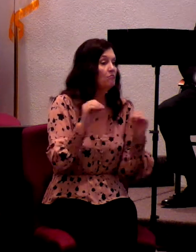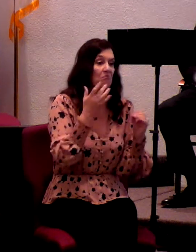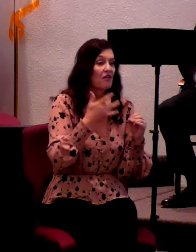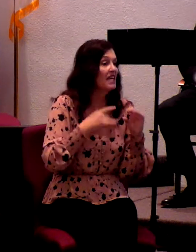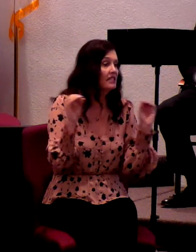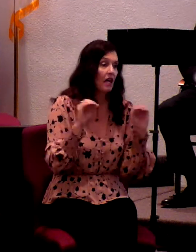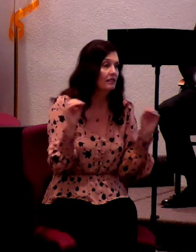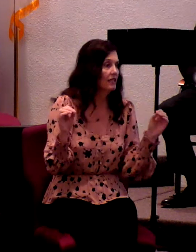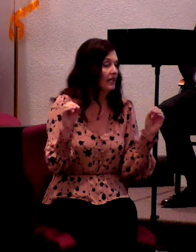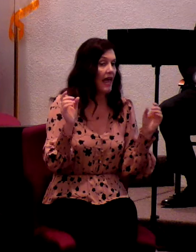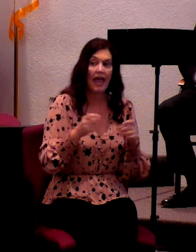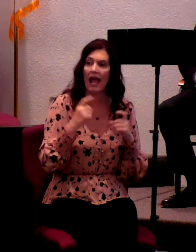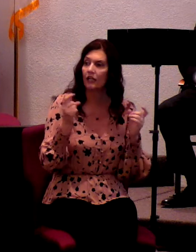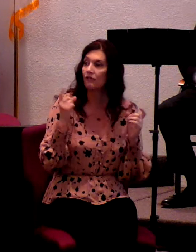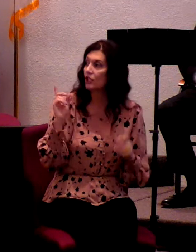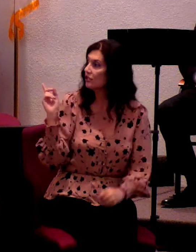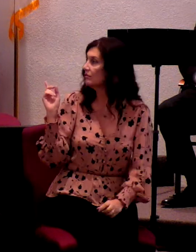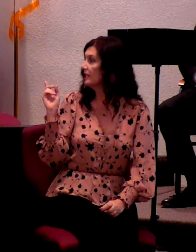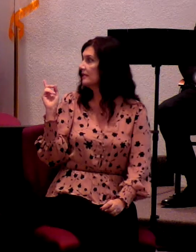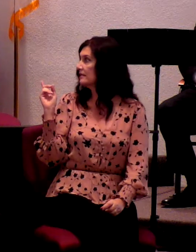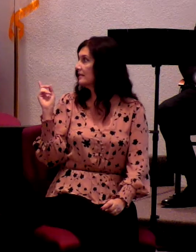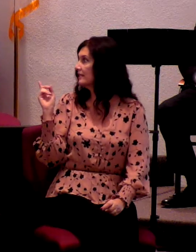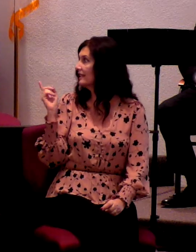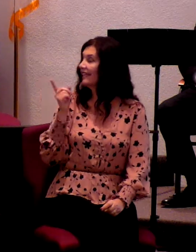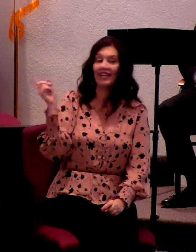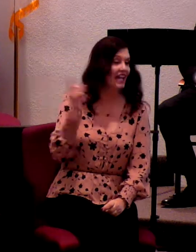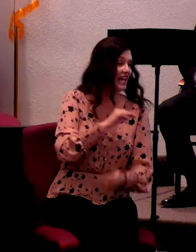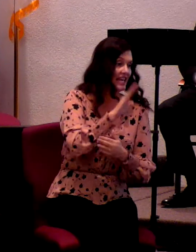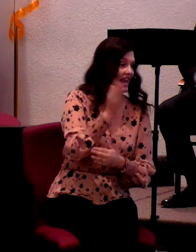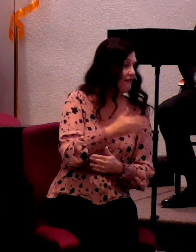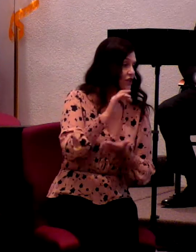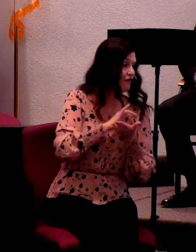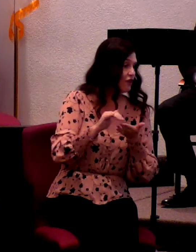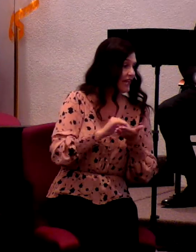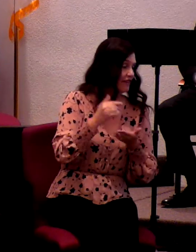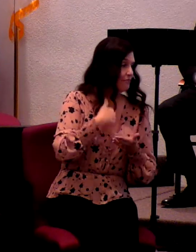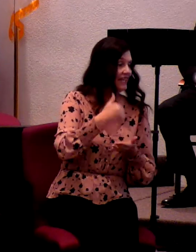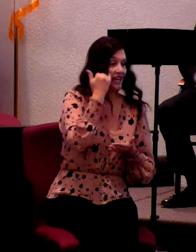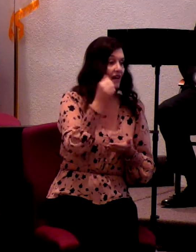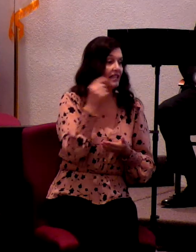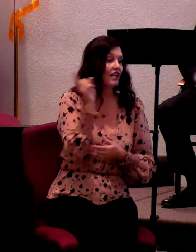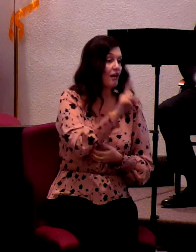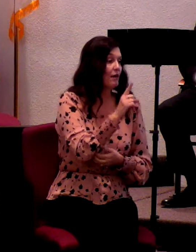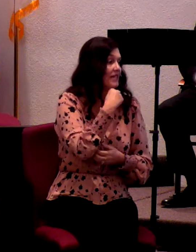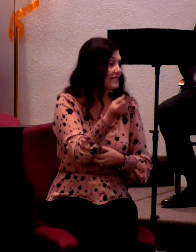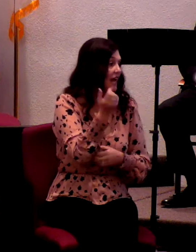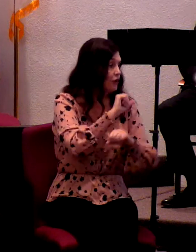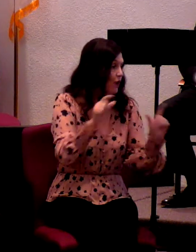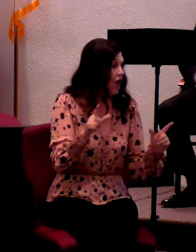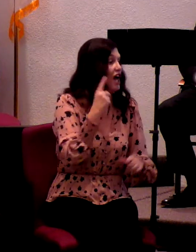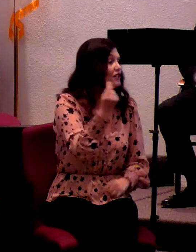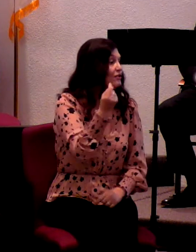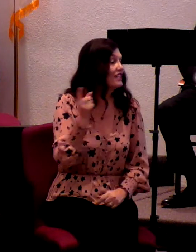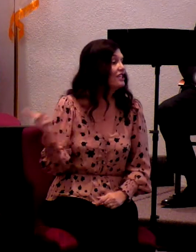but Kay Plahutnik would never forgive me if I hadn't come up here and tell everybody that on Tuesday she